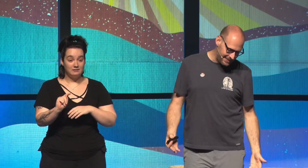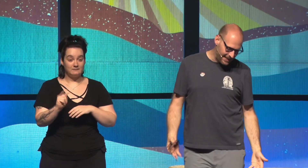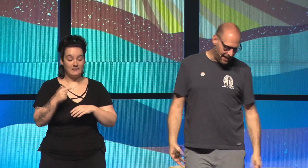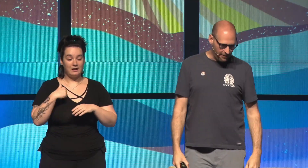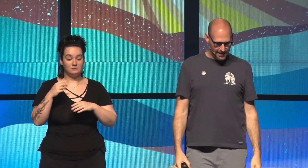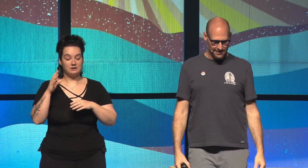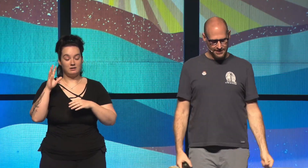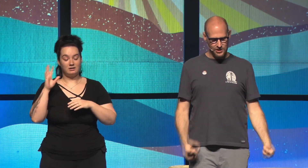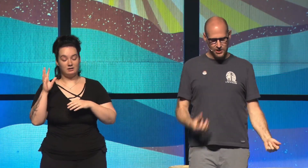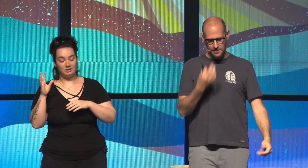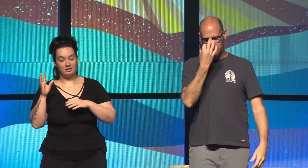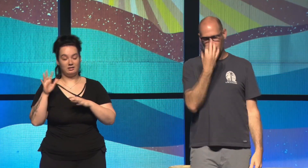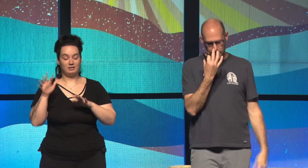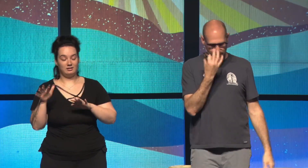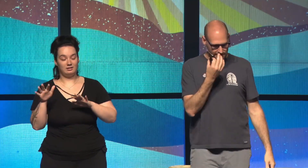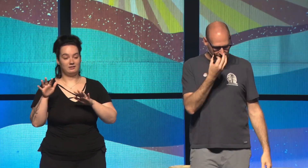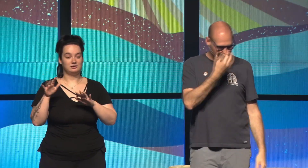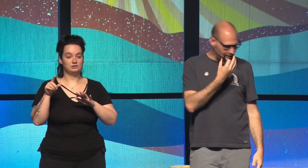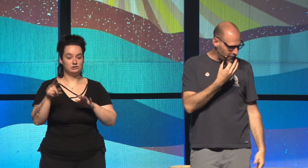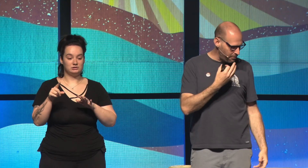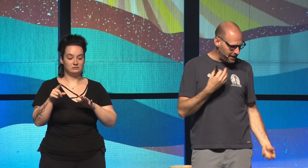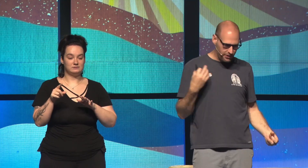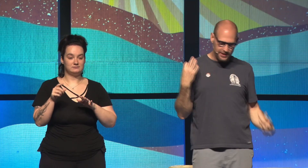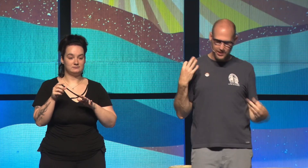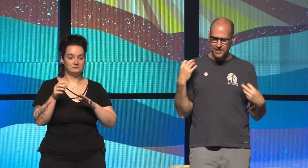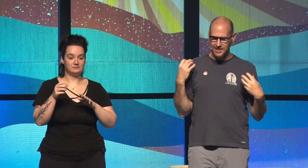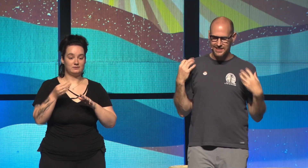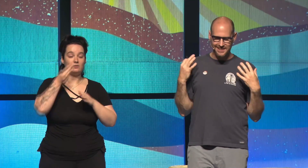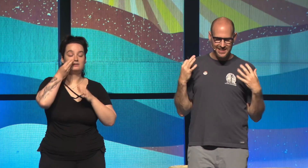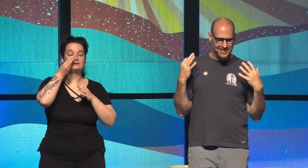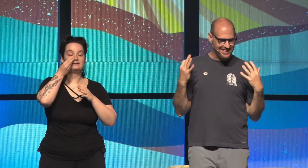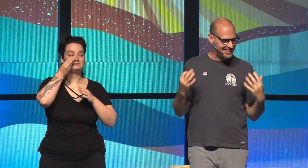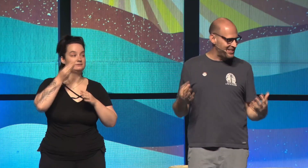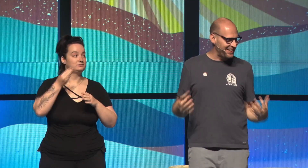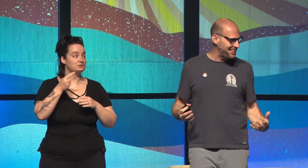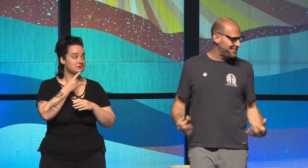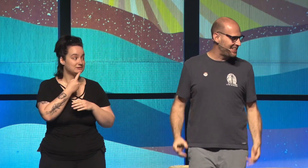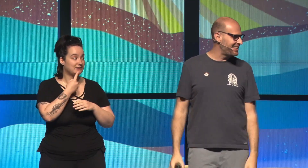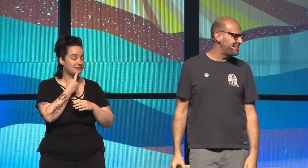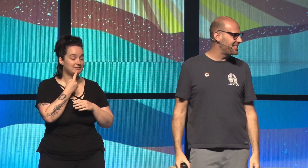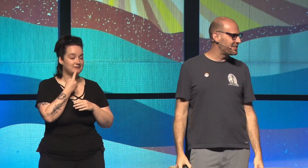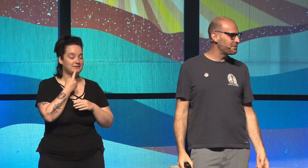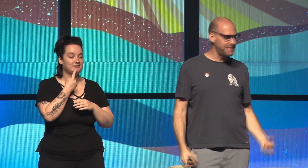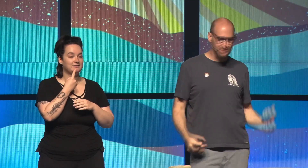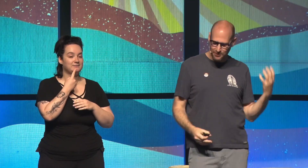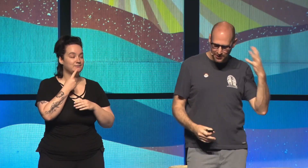of passing out, and she was holding the thing over my nose, and she just as gently as she